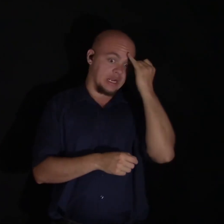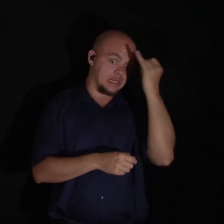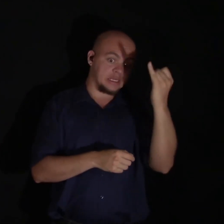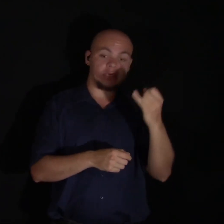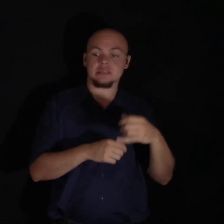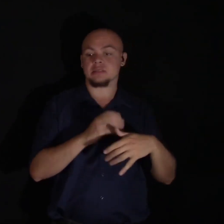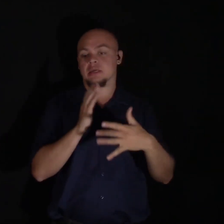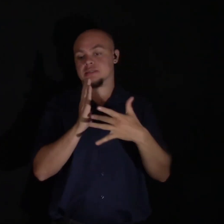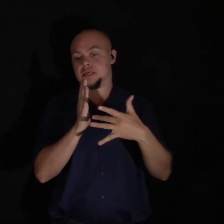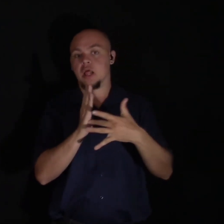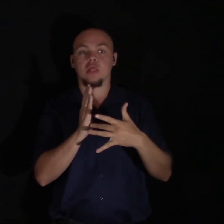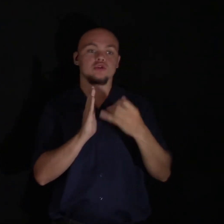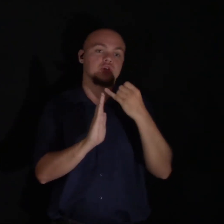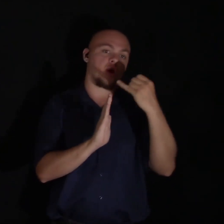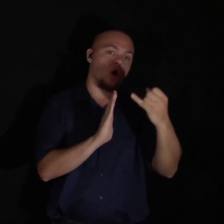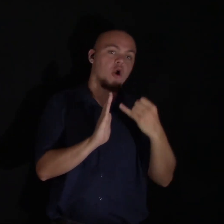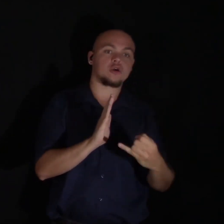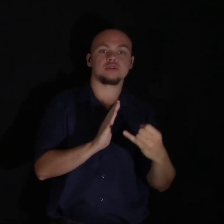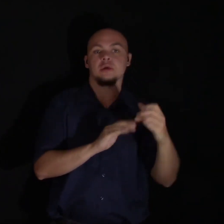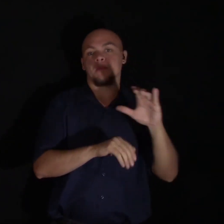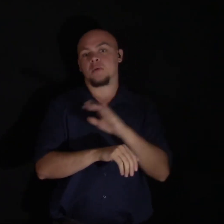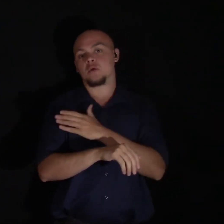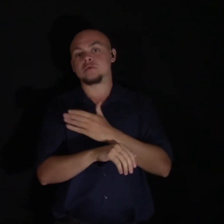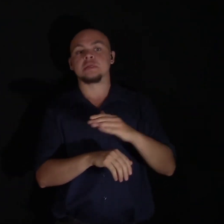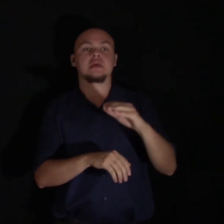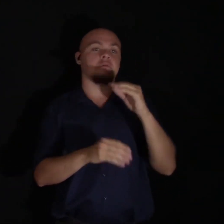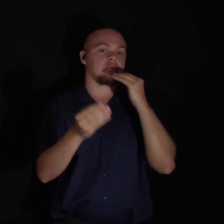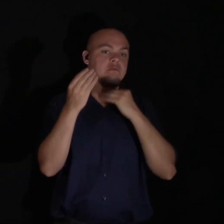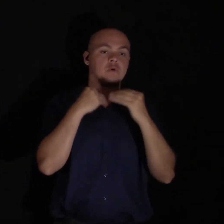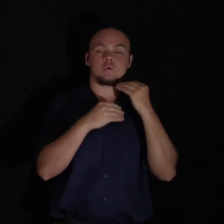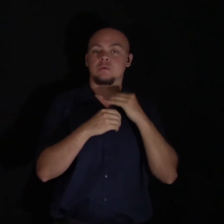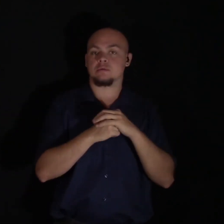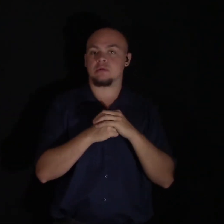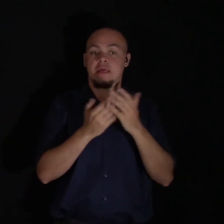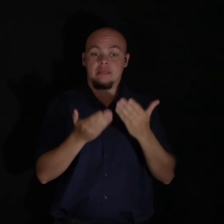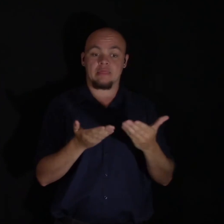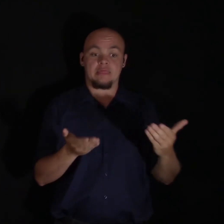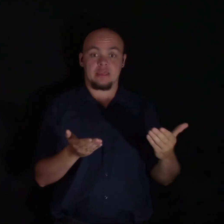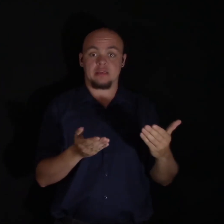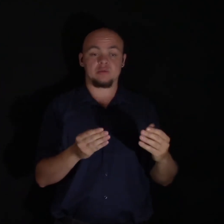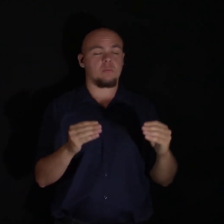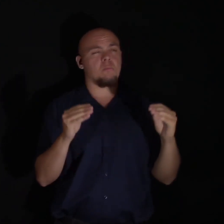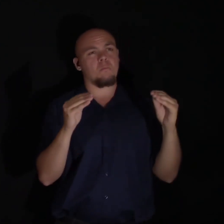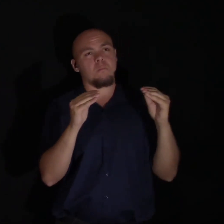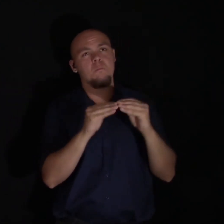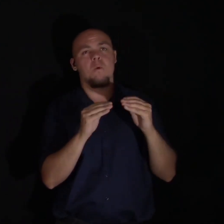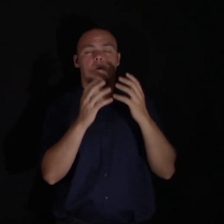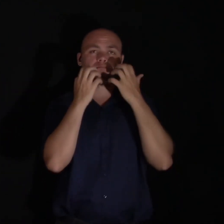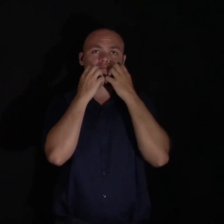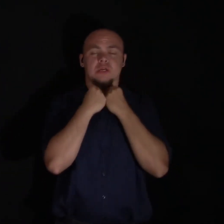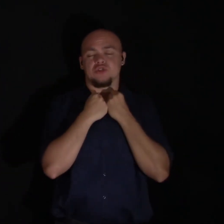art, music, food, all things that were more valuable than war.